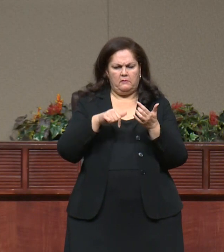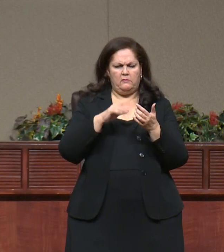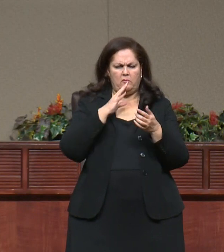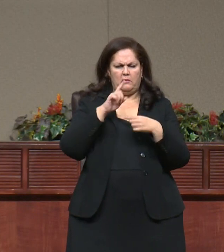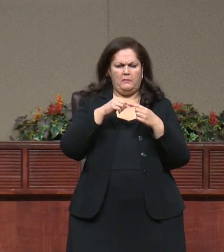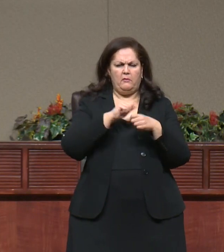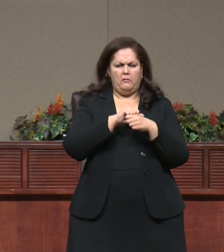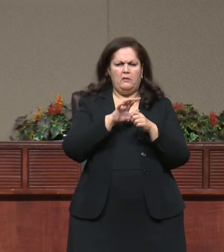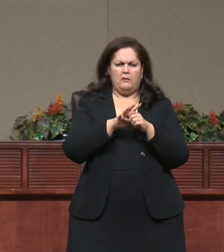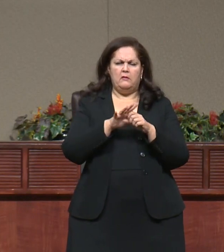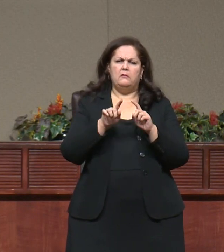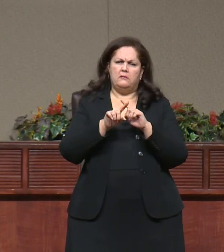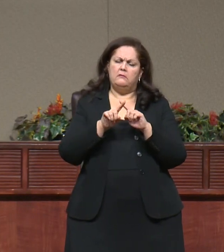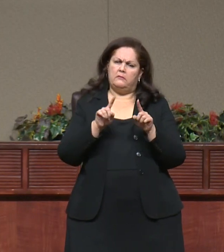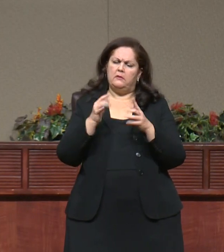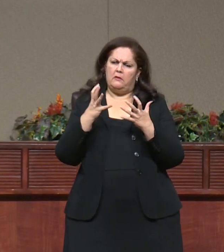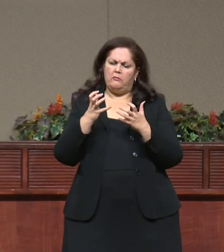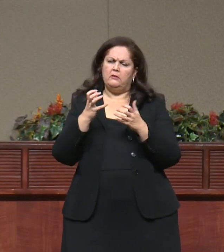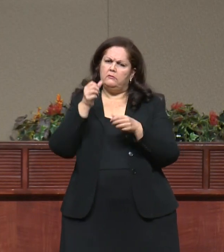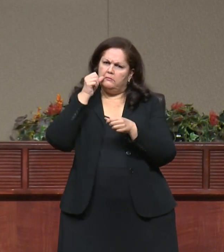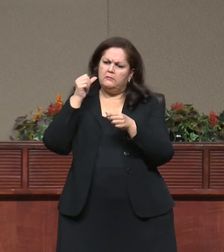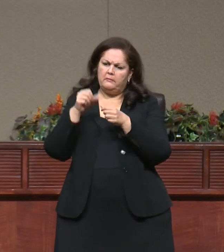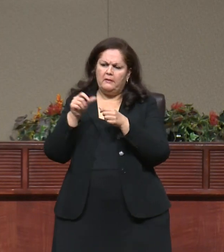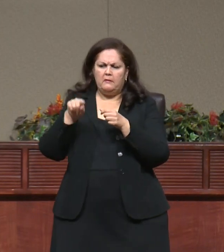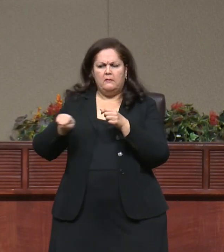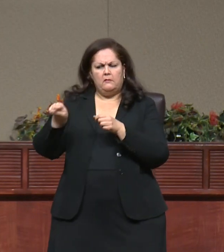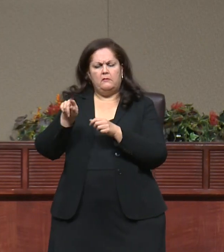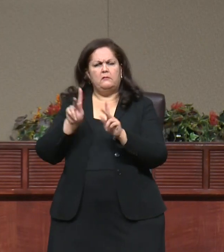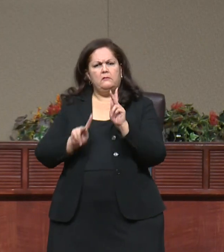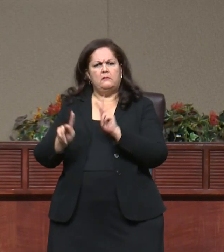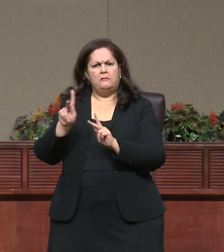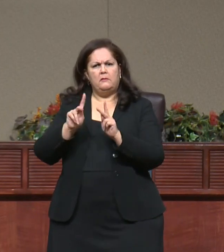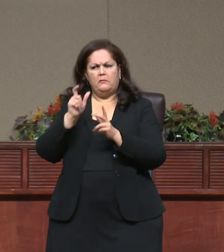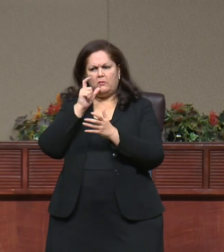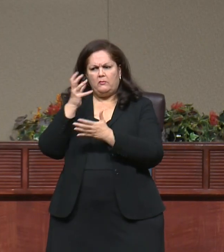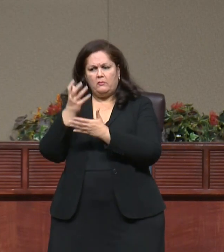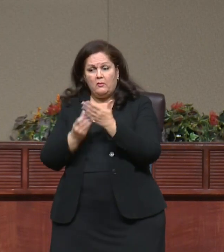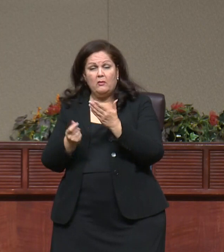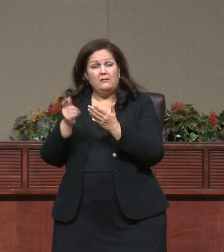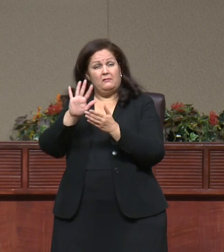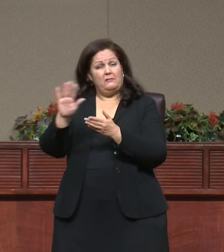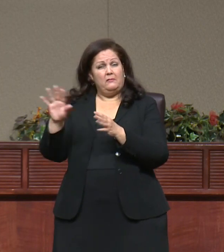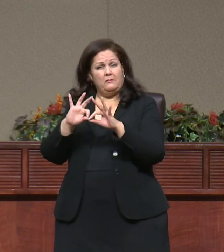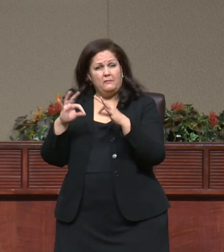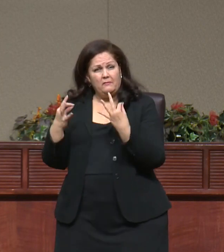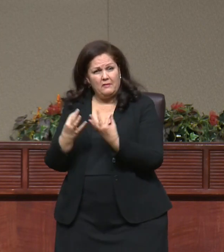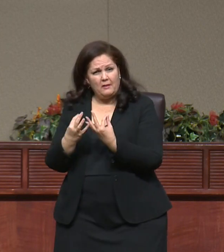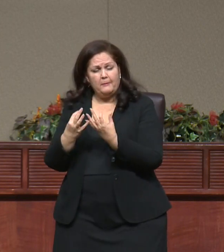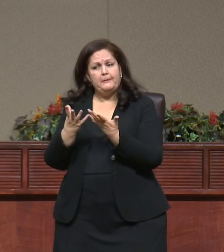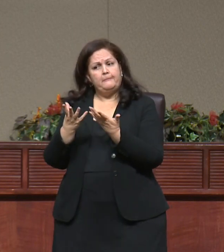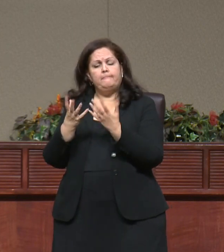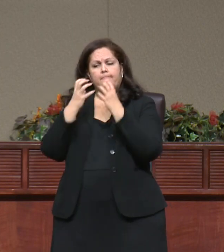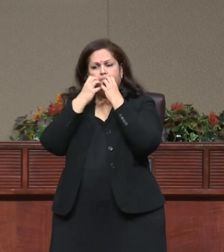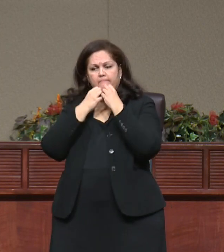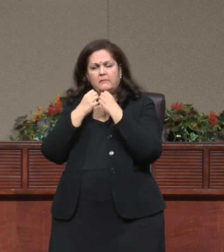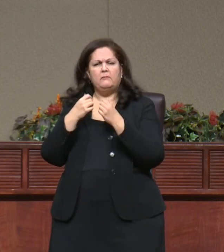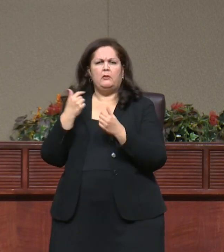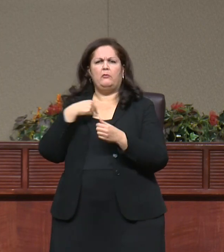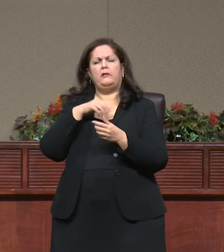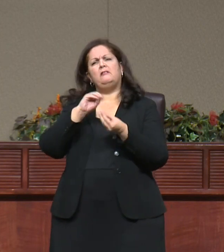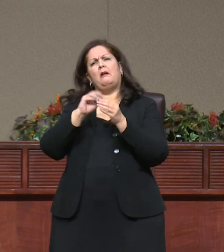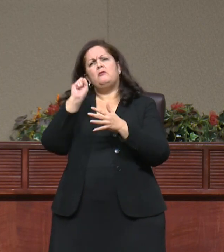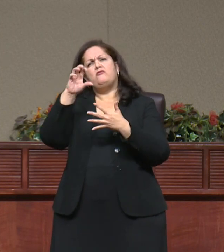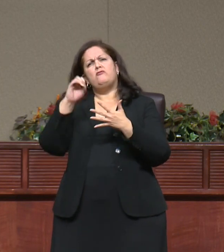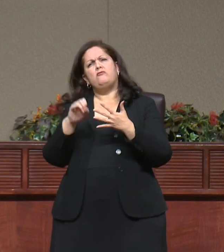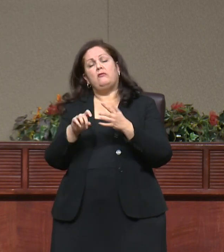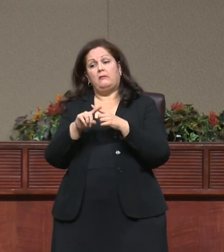pay appropriate recognition to those who have lost a loved one, because they are not just numbers, and the fact